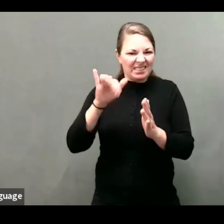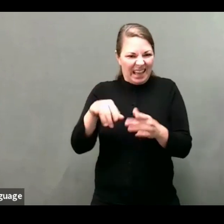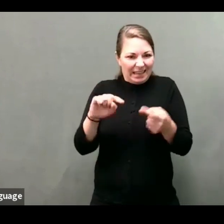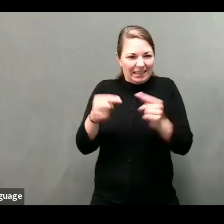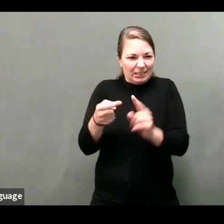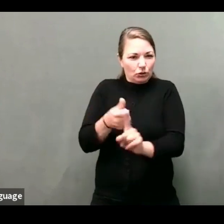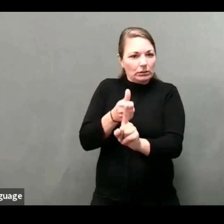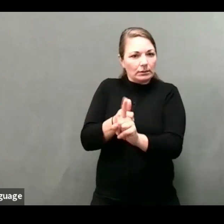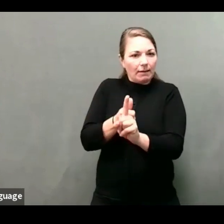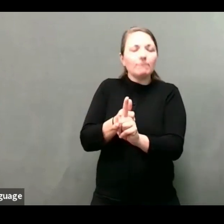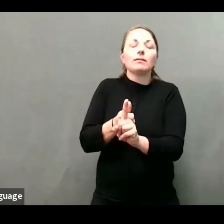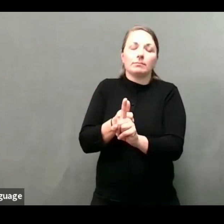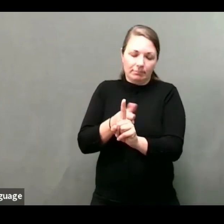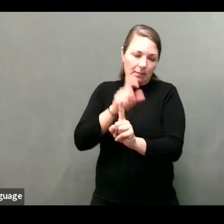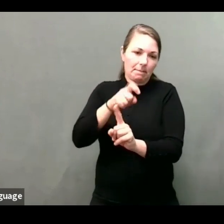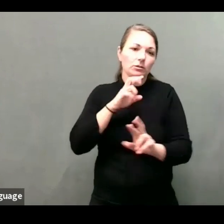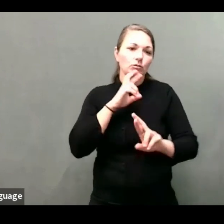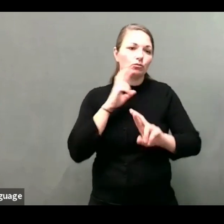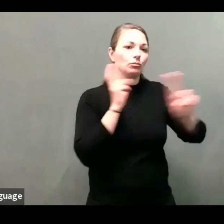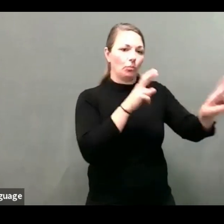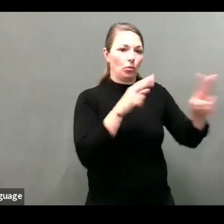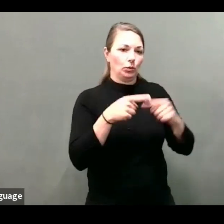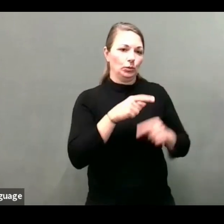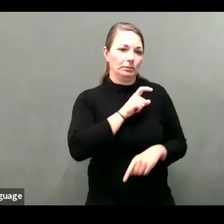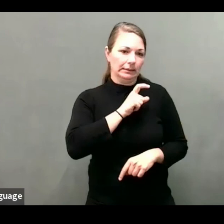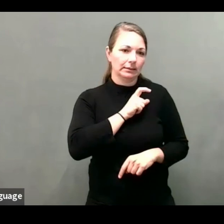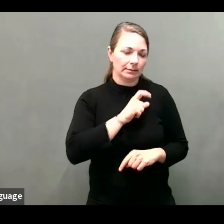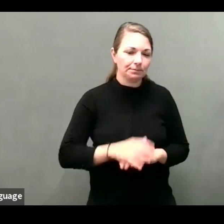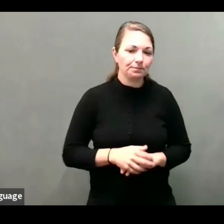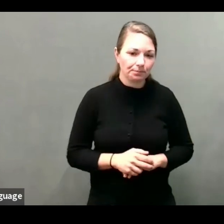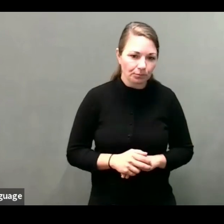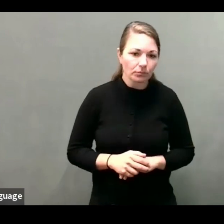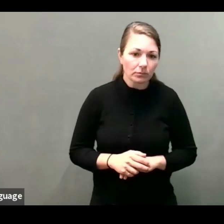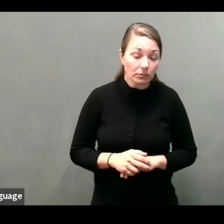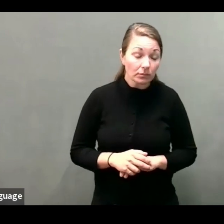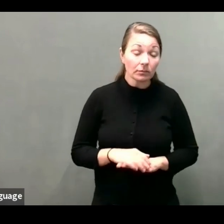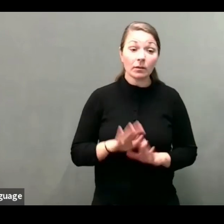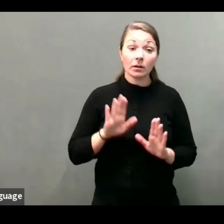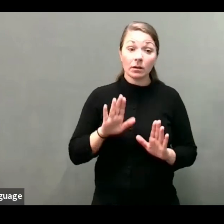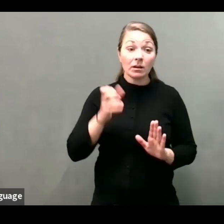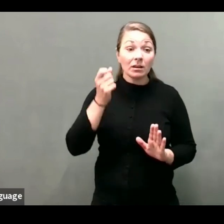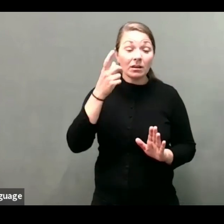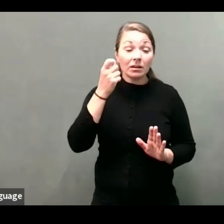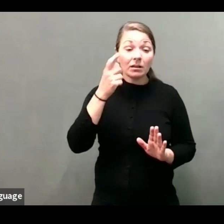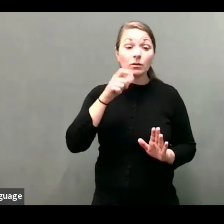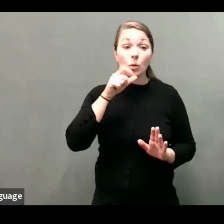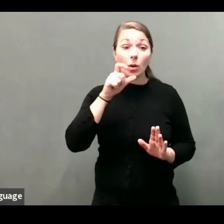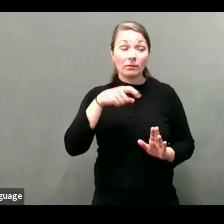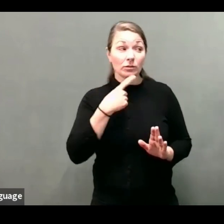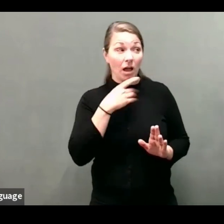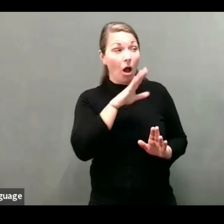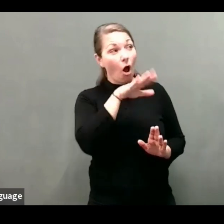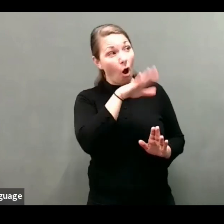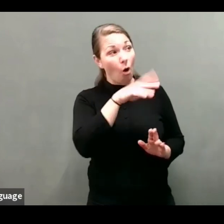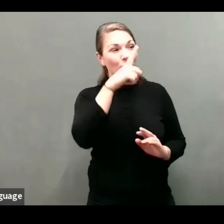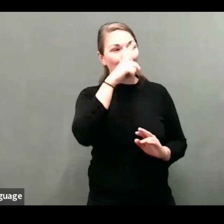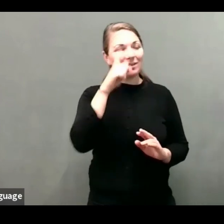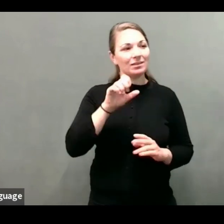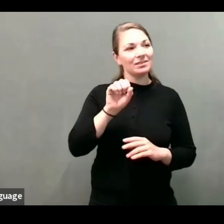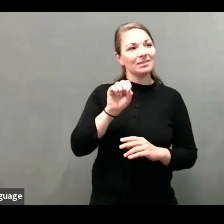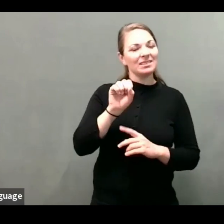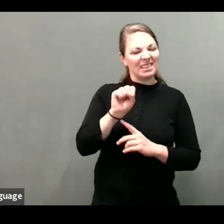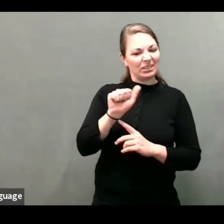injury itself has to be reported to law enforcement. It doesn't have to be reported that it was sustained in the course of a sexual